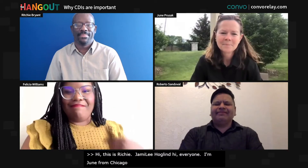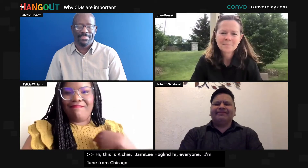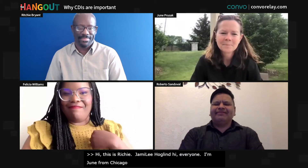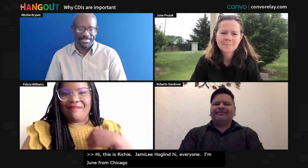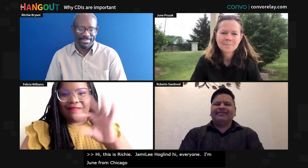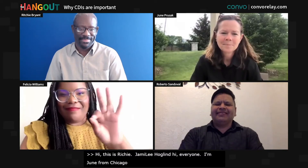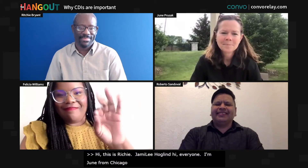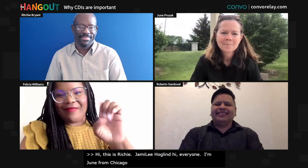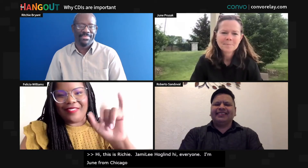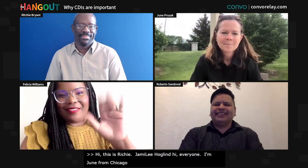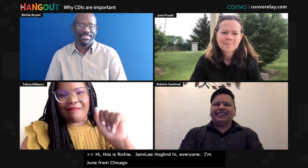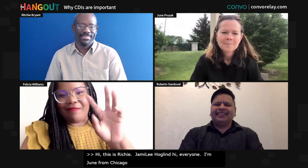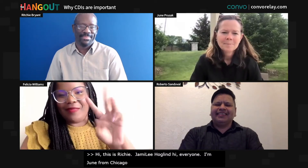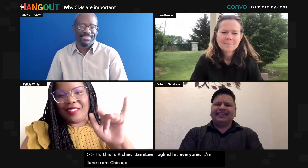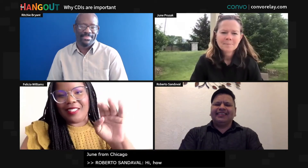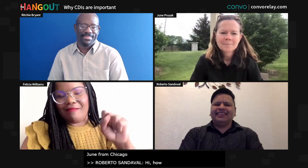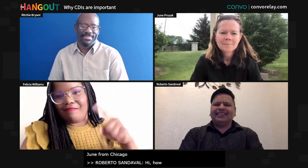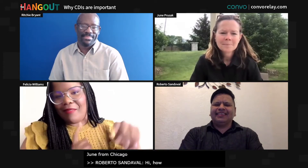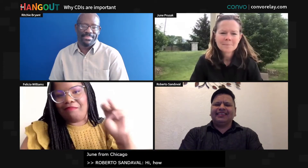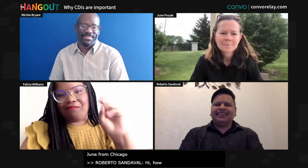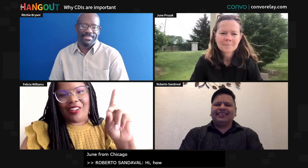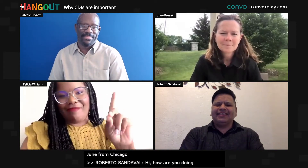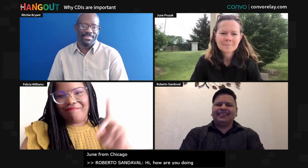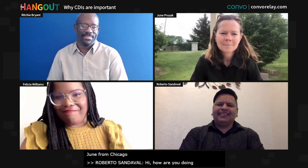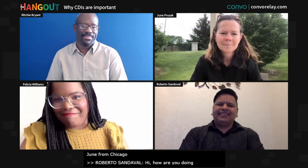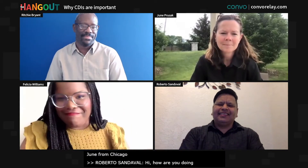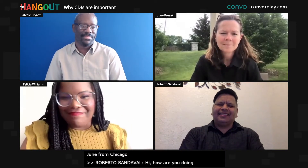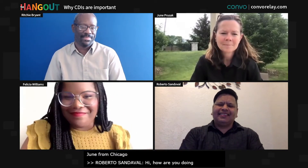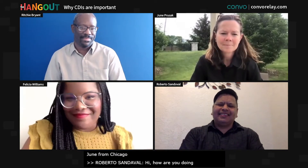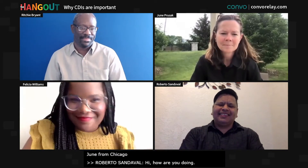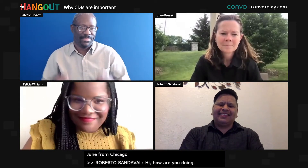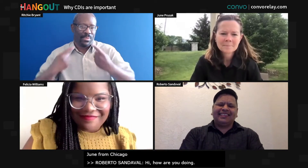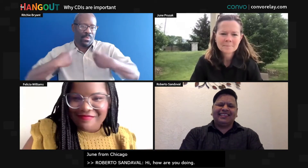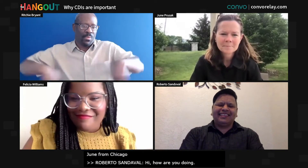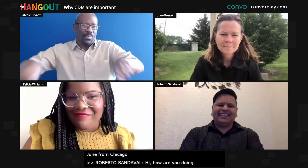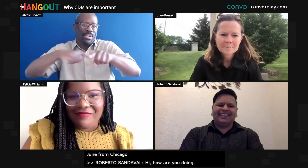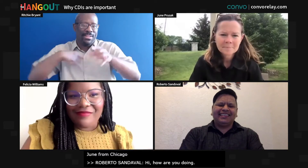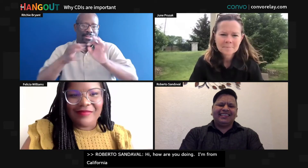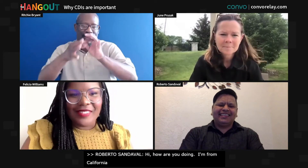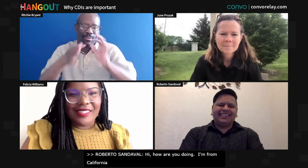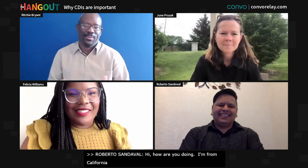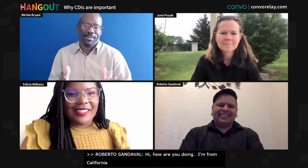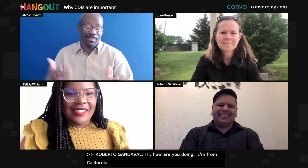how you doing? I'm from California, Roberto Sandoval. I'm Felicia Williams from Maryland.